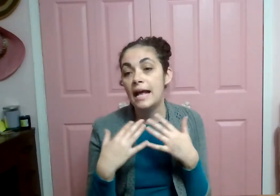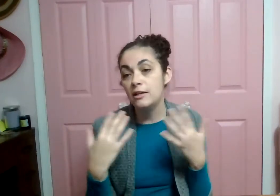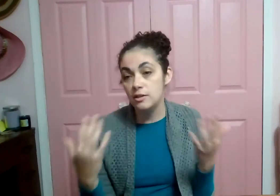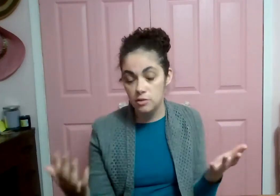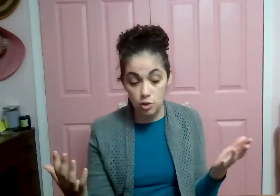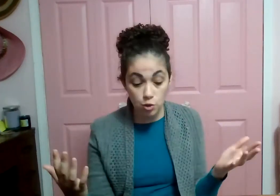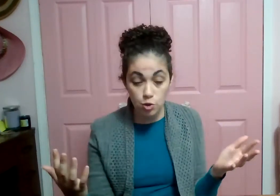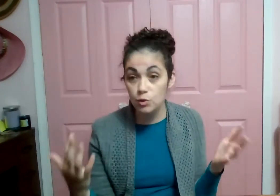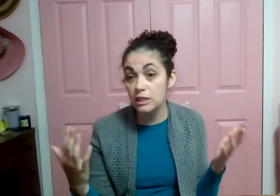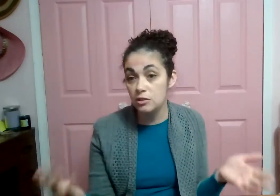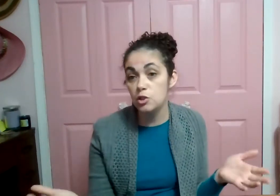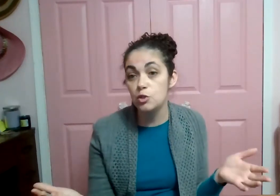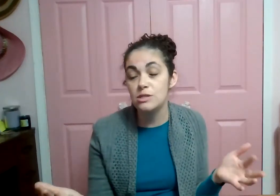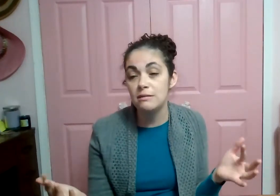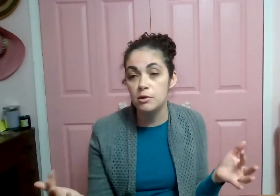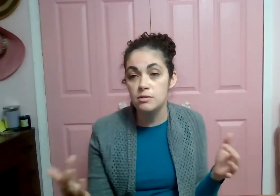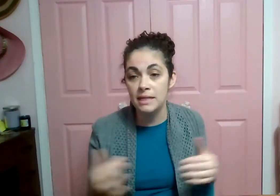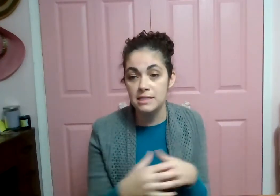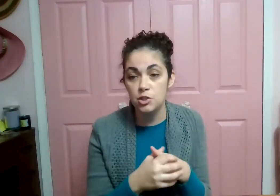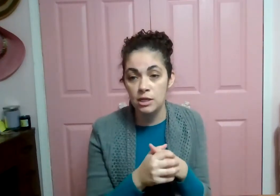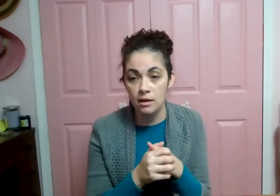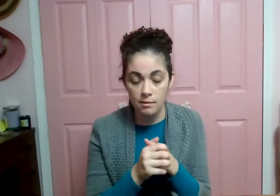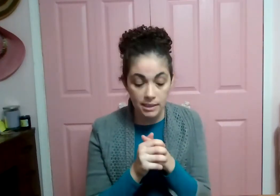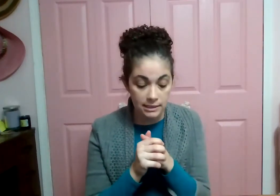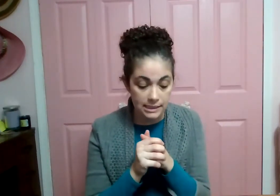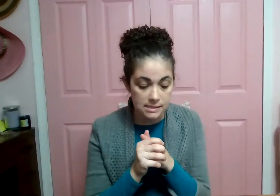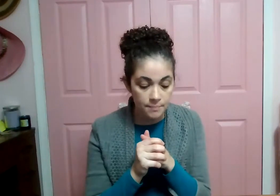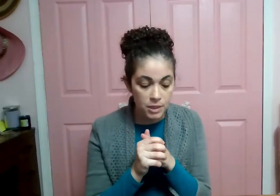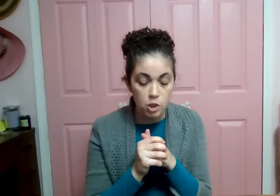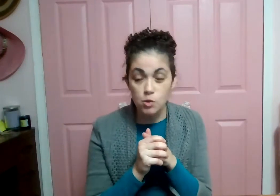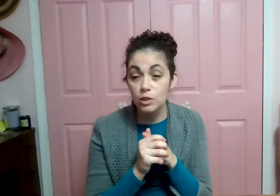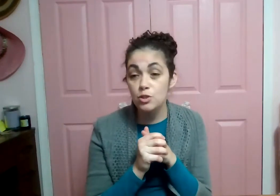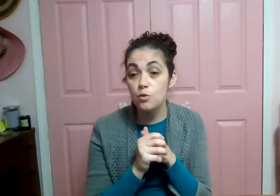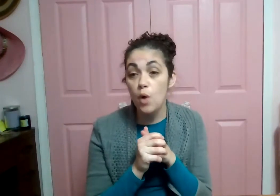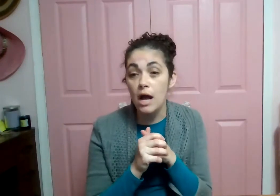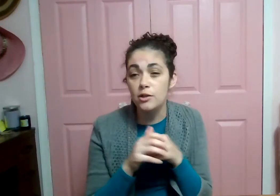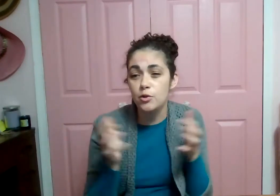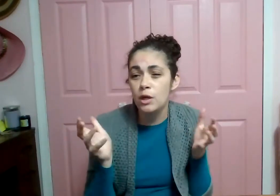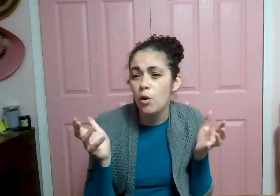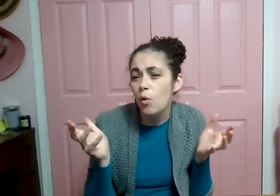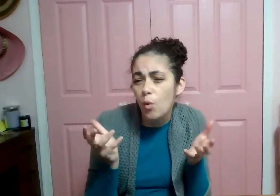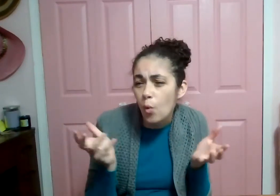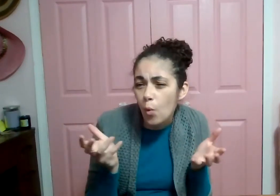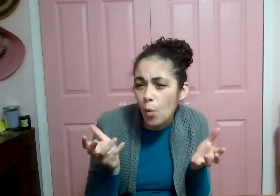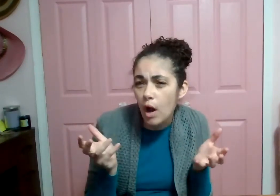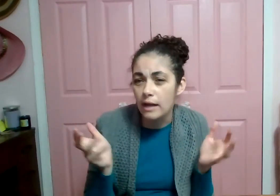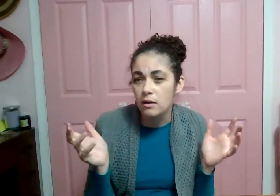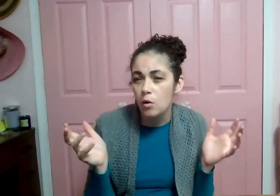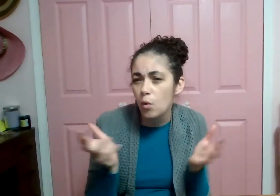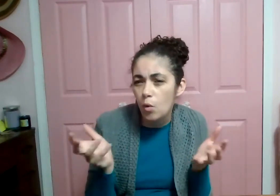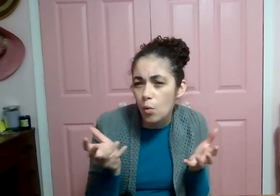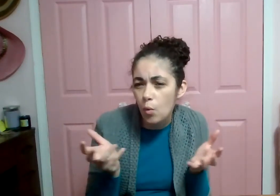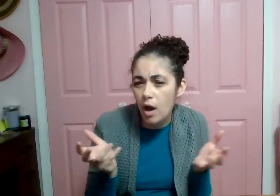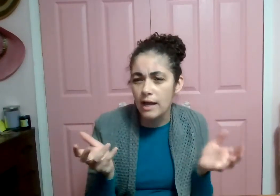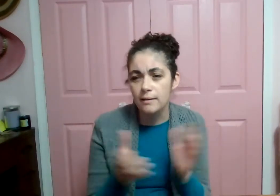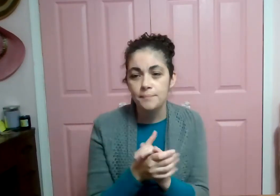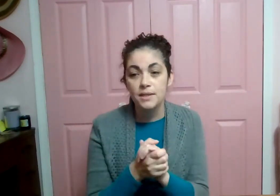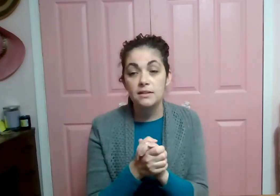and usually use in most of my teaching abilities. So when you do what, you're doing what?